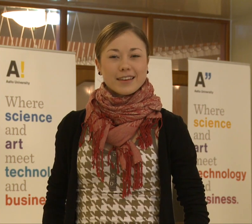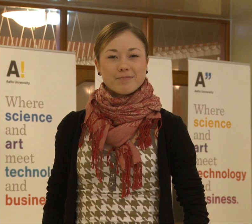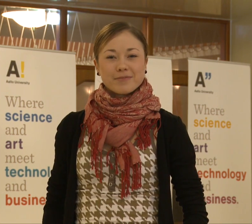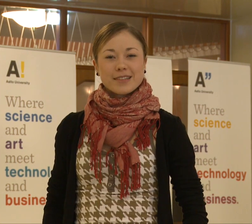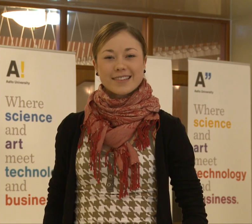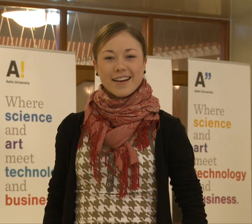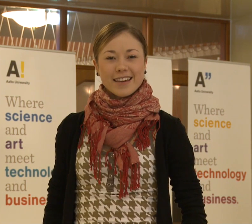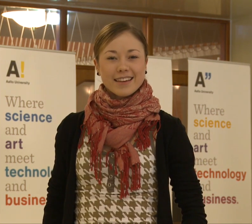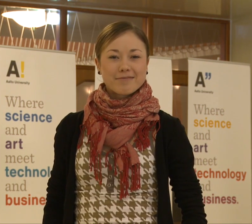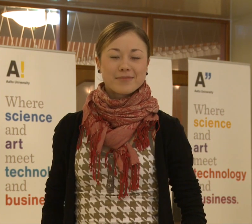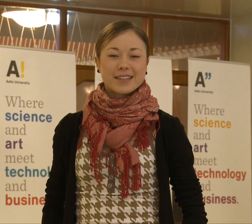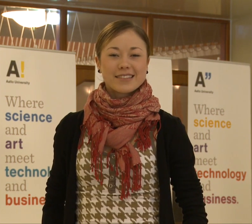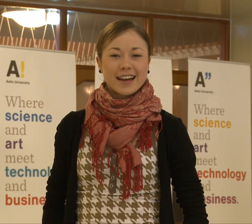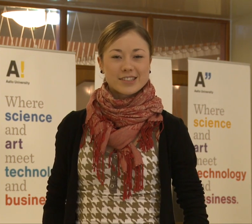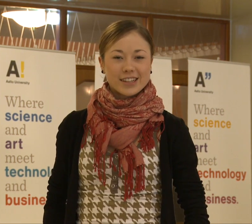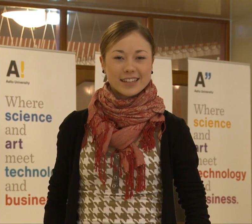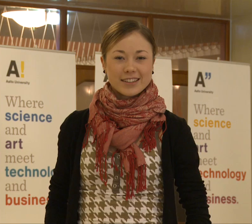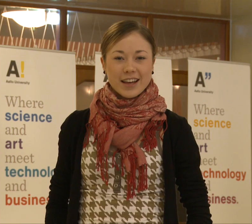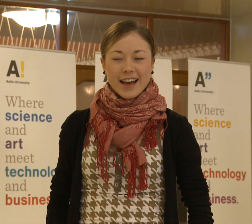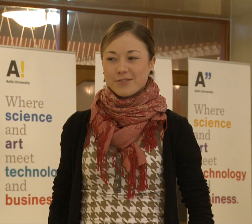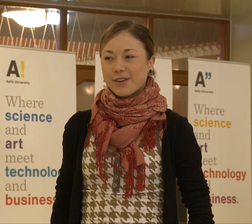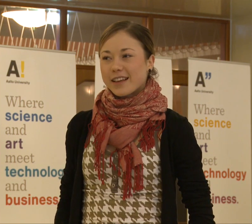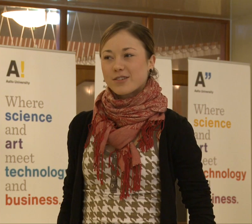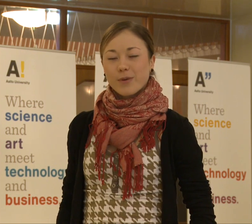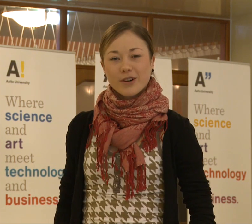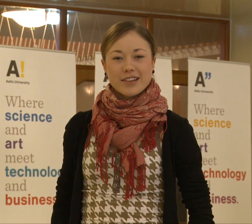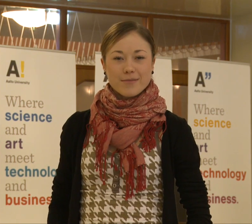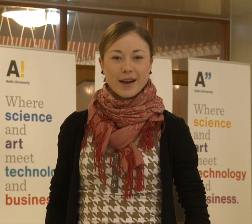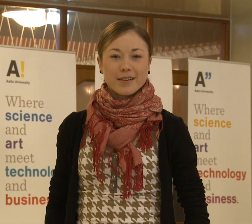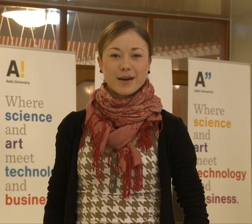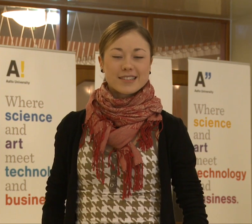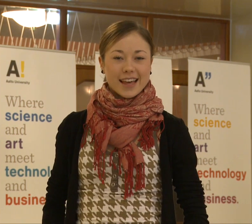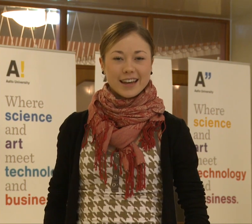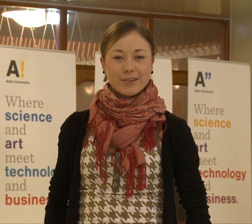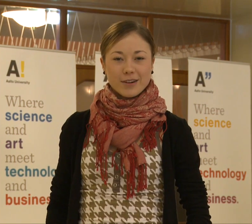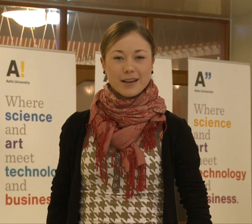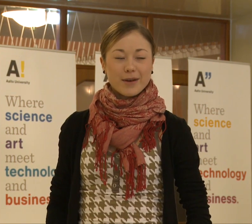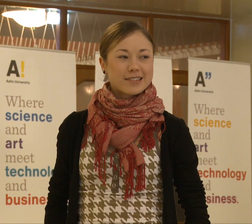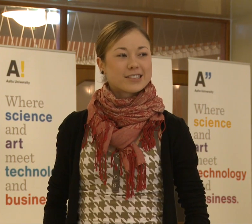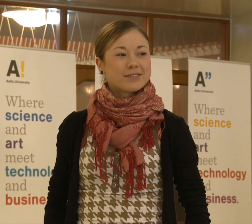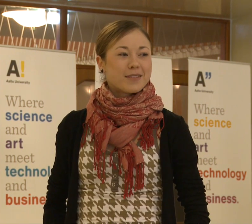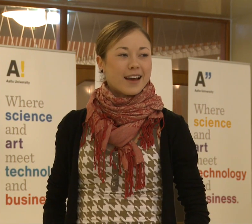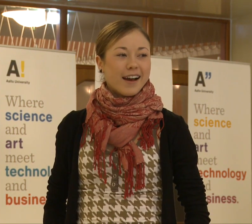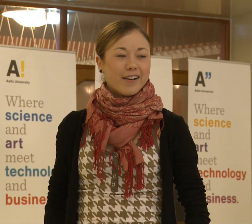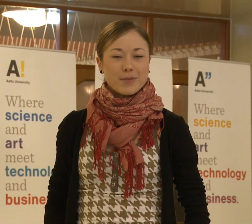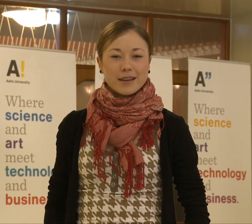studying, it actually has really supported my skating really much I have been